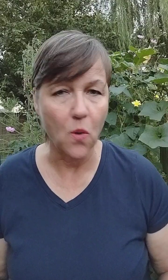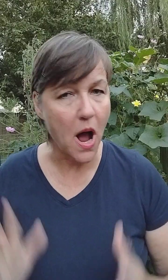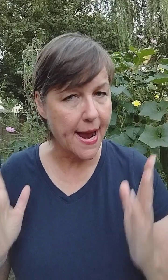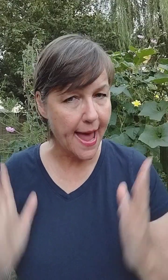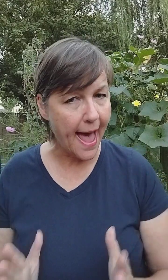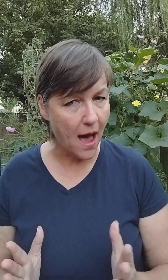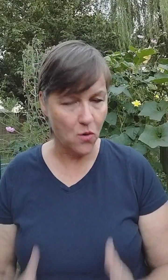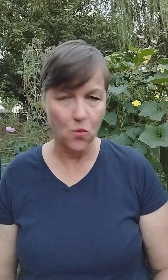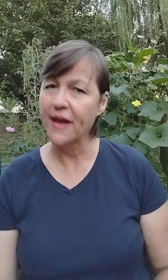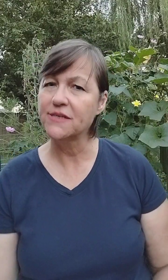why, how, which,